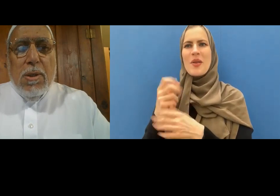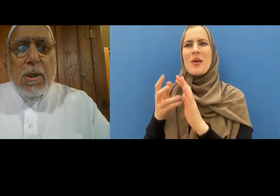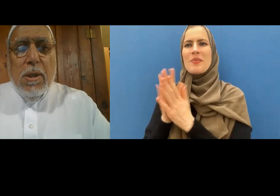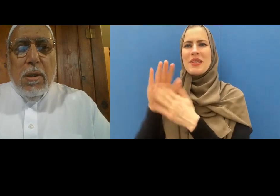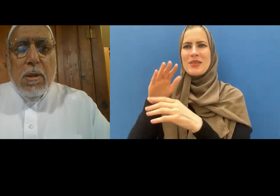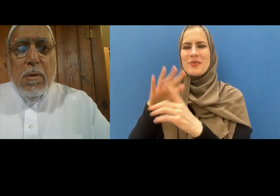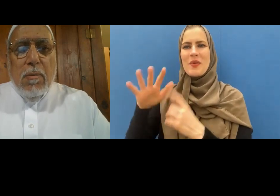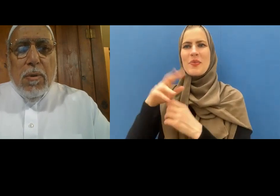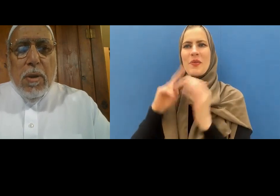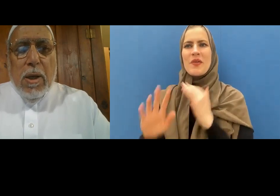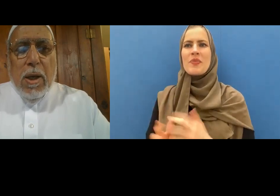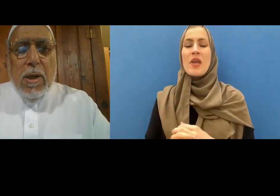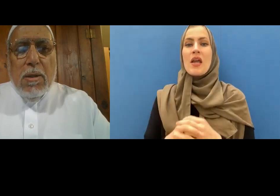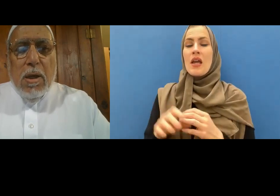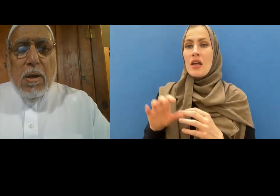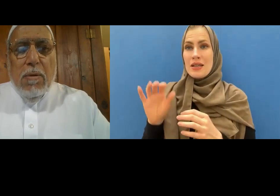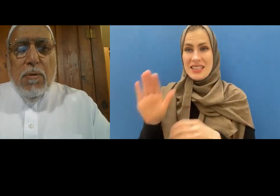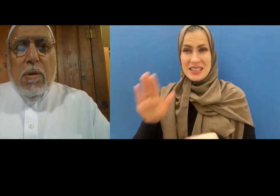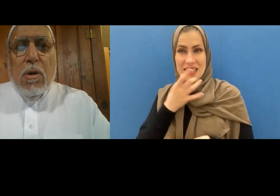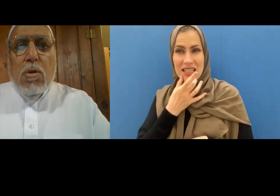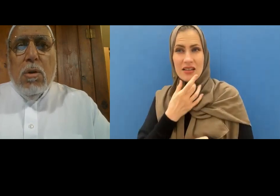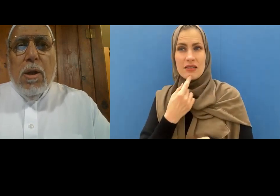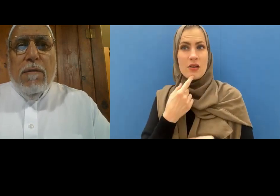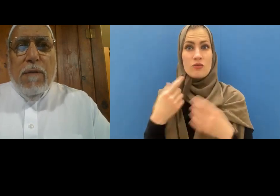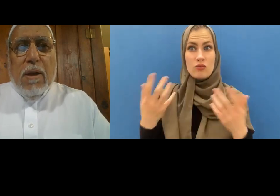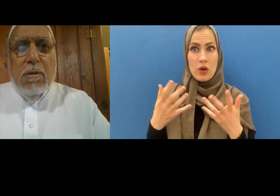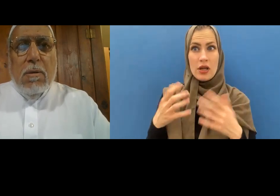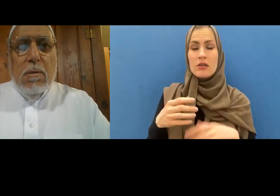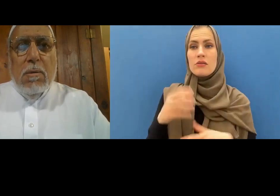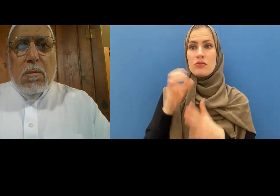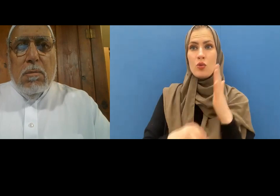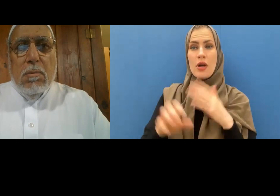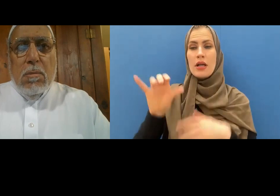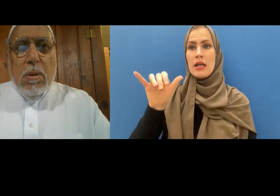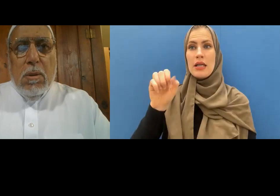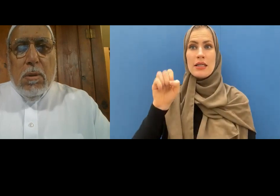Surah Yasin has very good effect